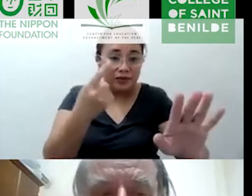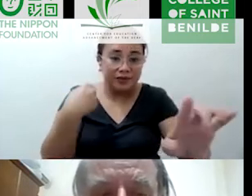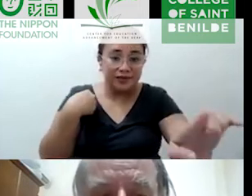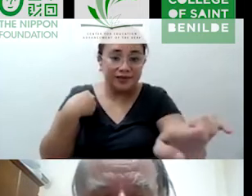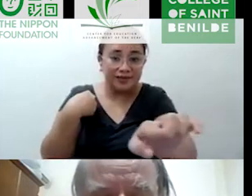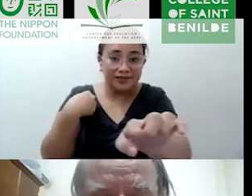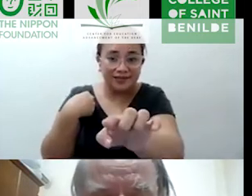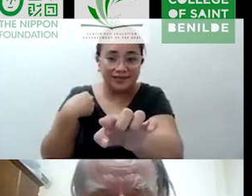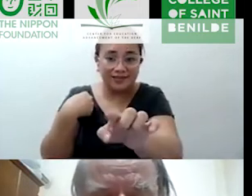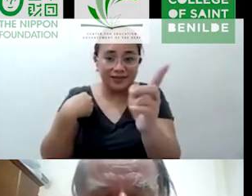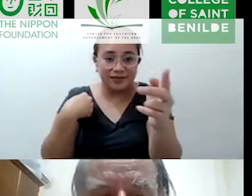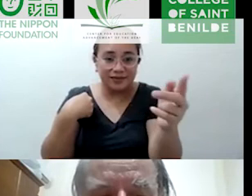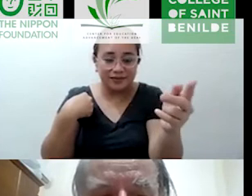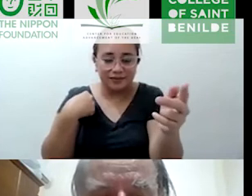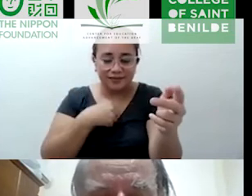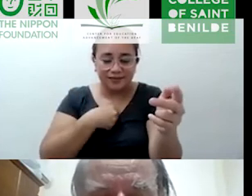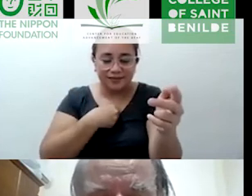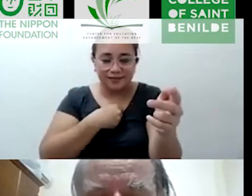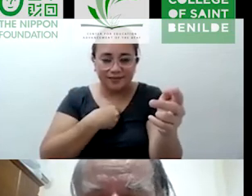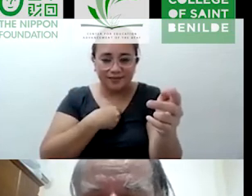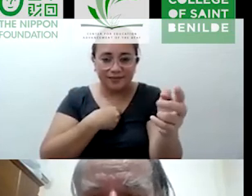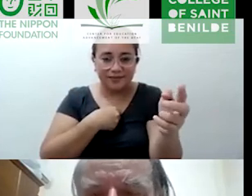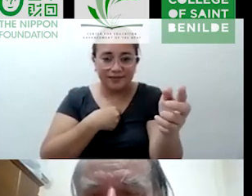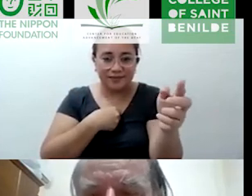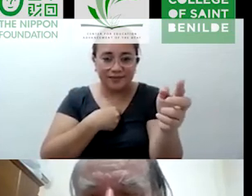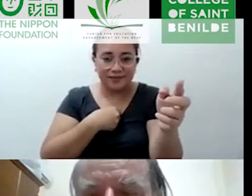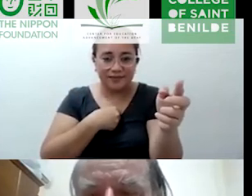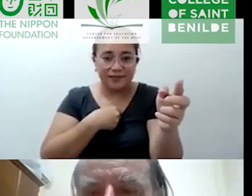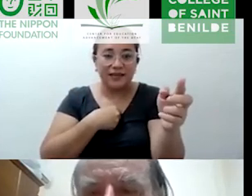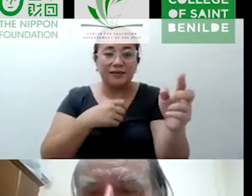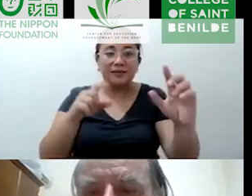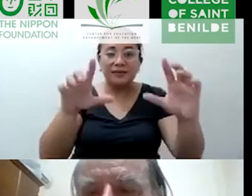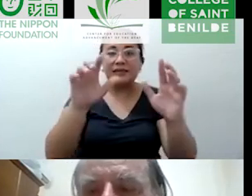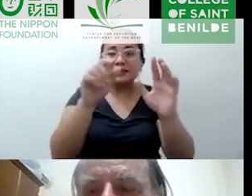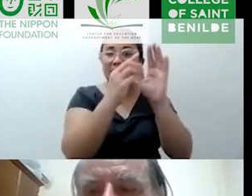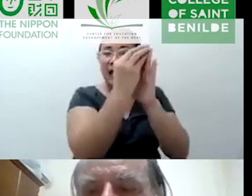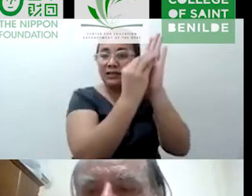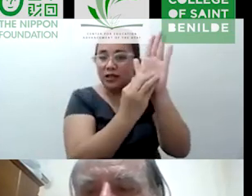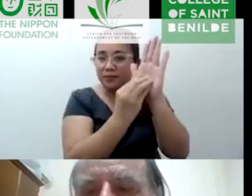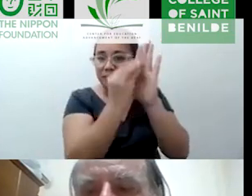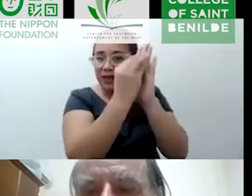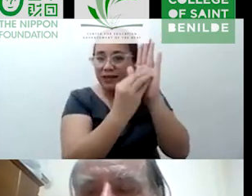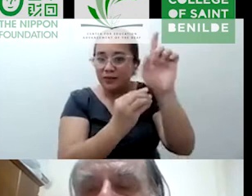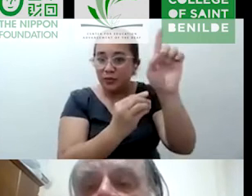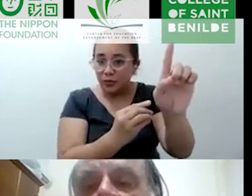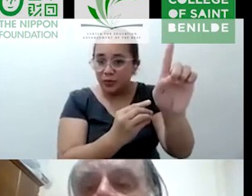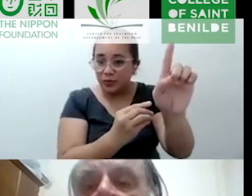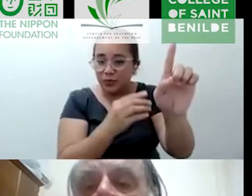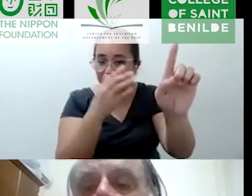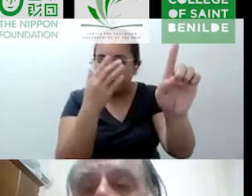want to, we'll go through piece by piece. So Jasmine Okay. will stop after we finish four hand